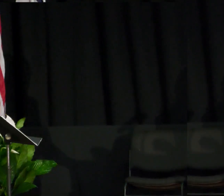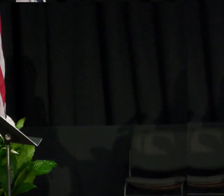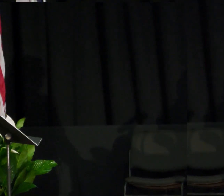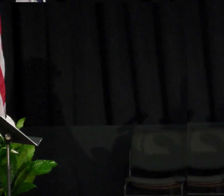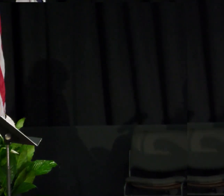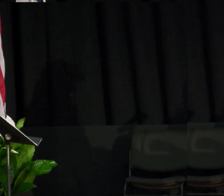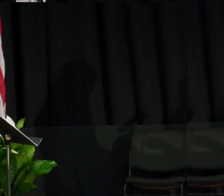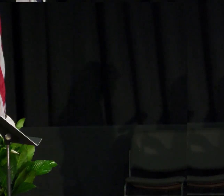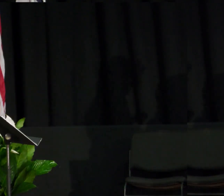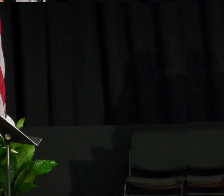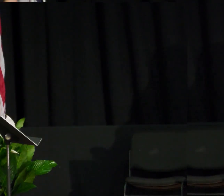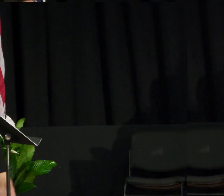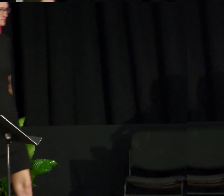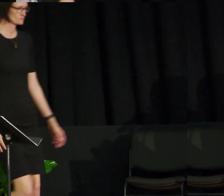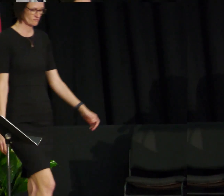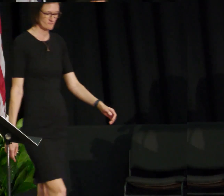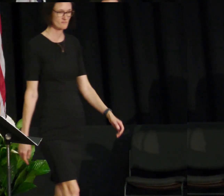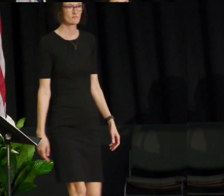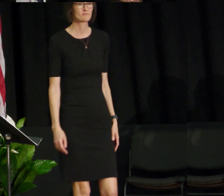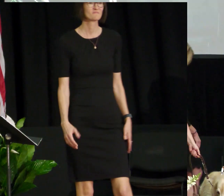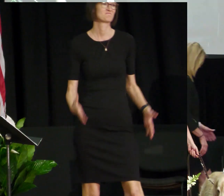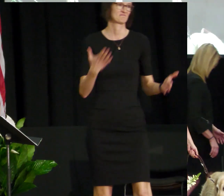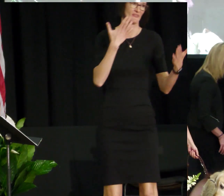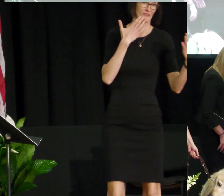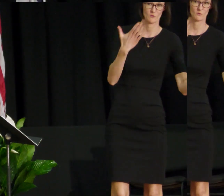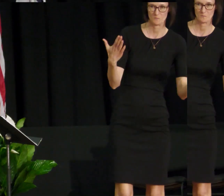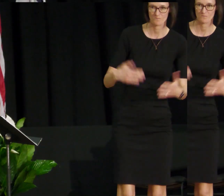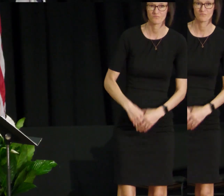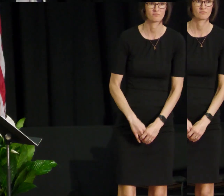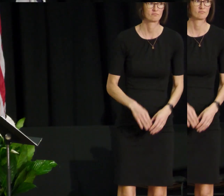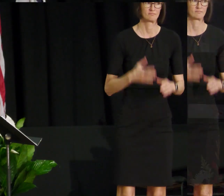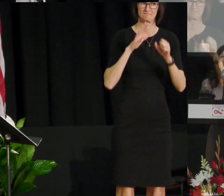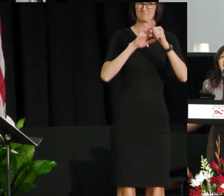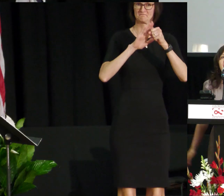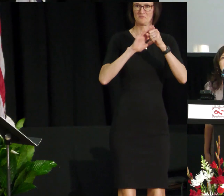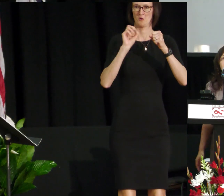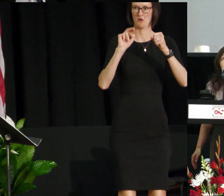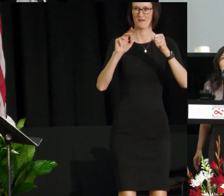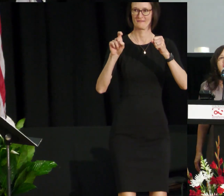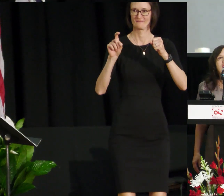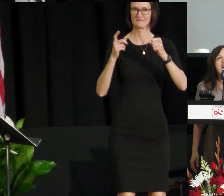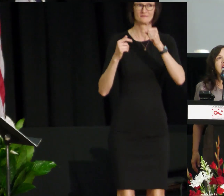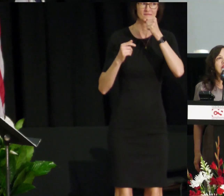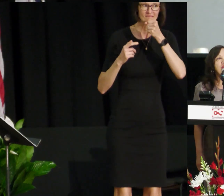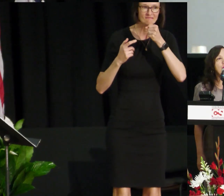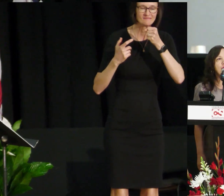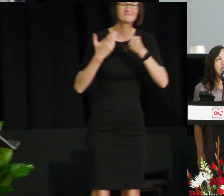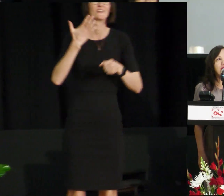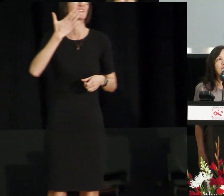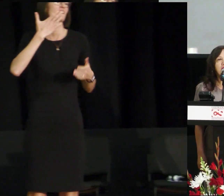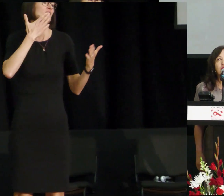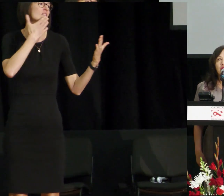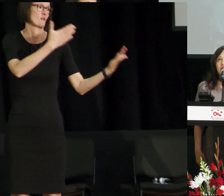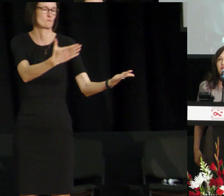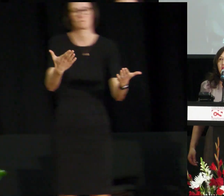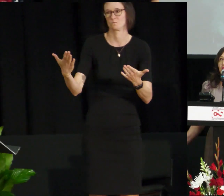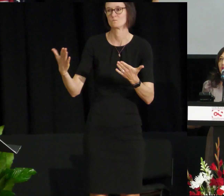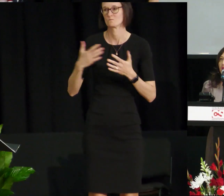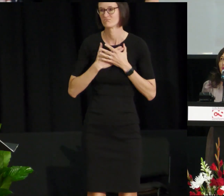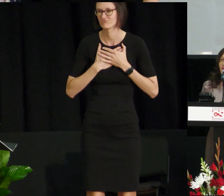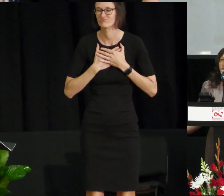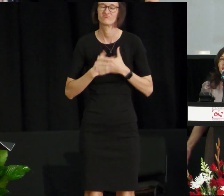Thank you Is this on? Thank you all so very much